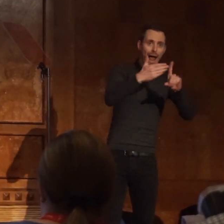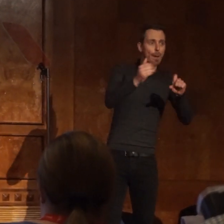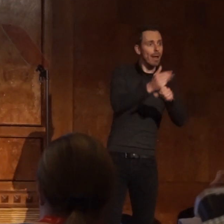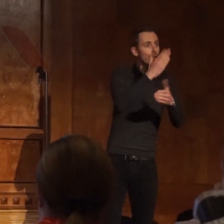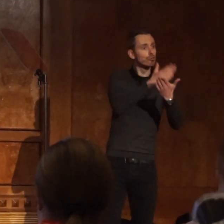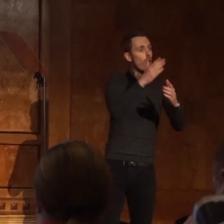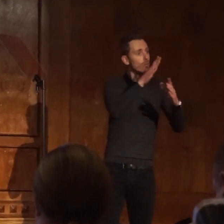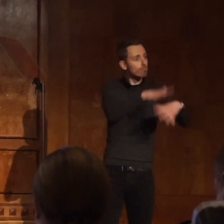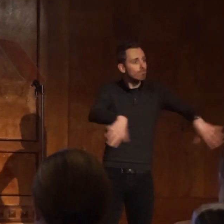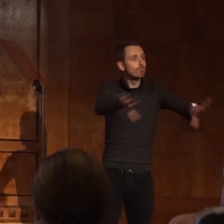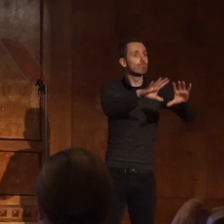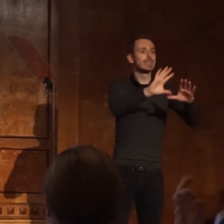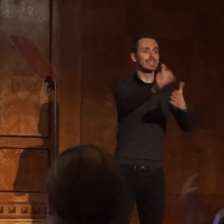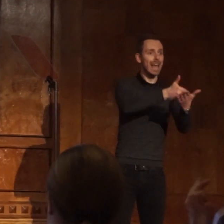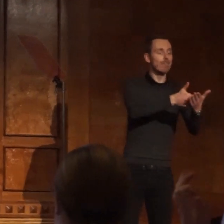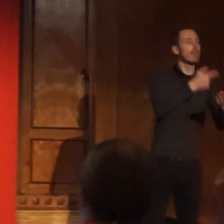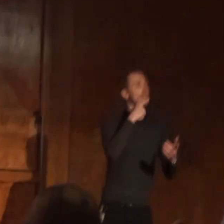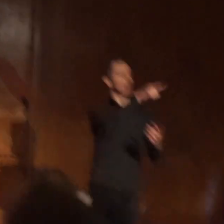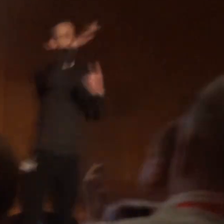the next Labour government.